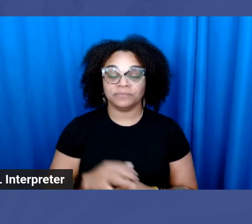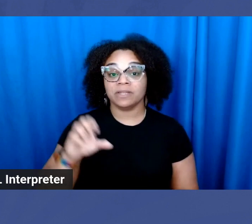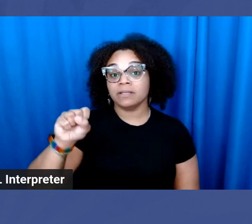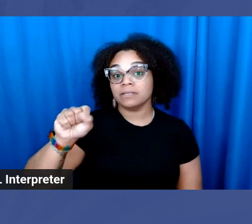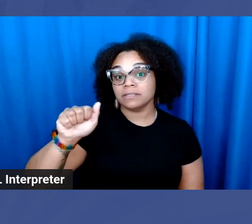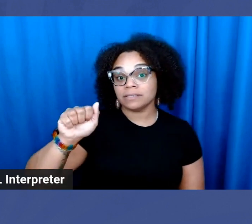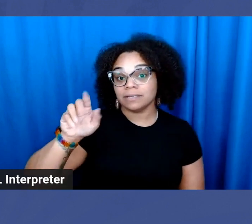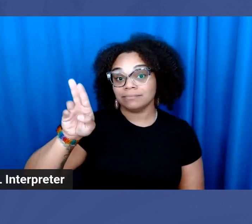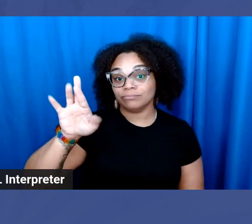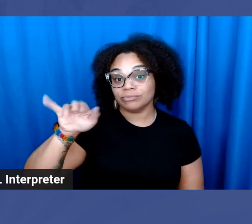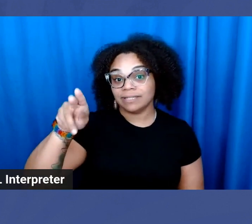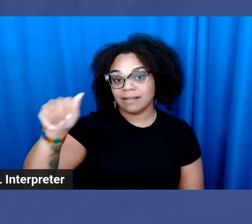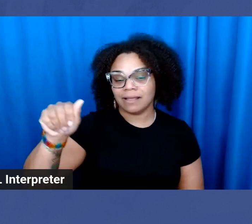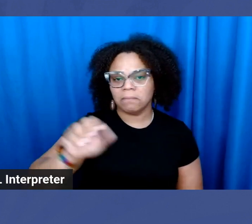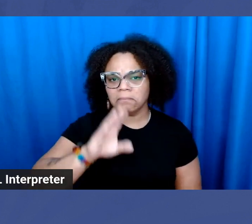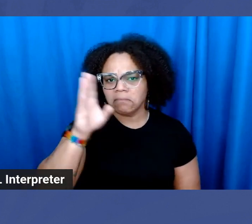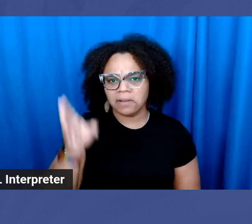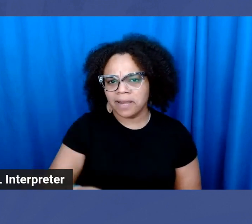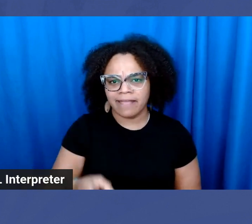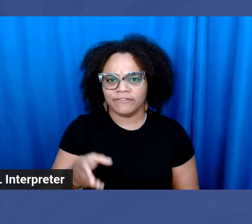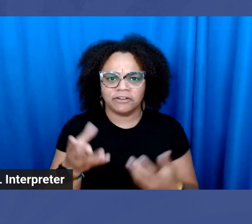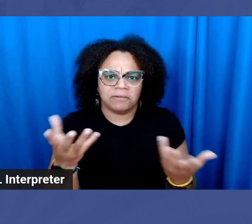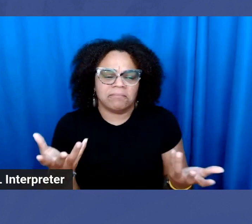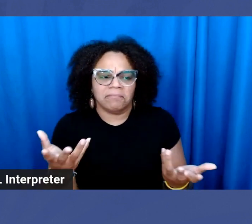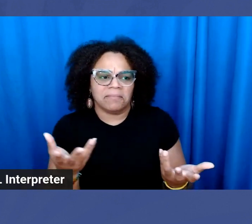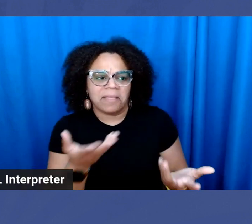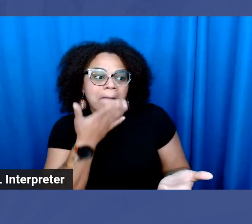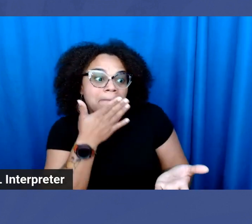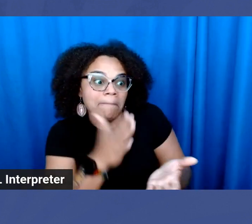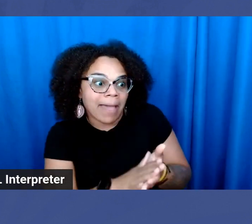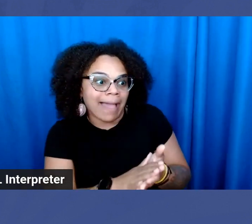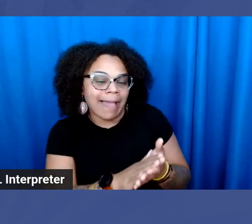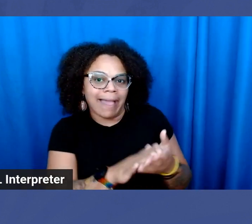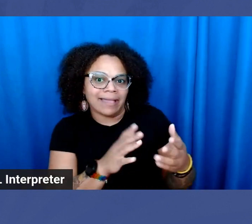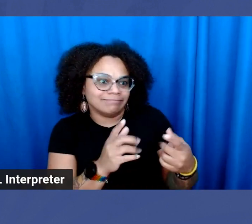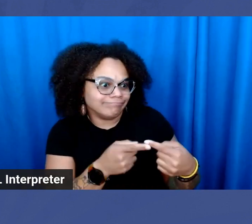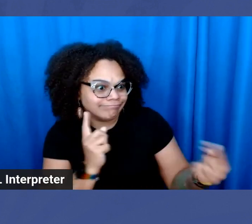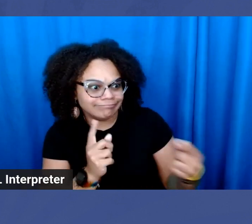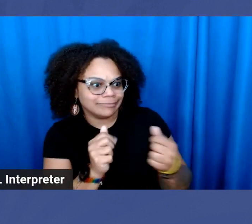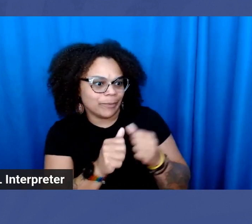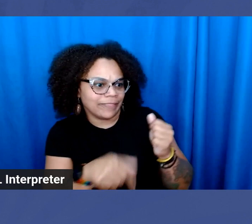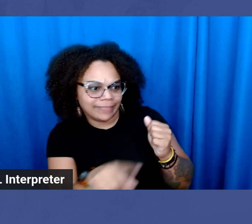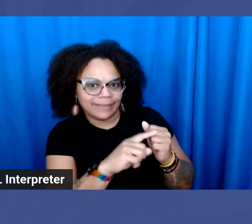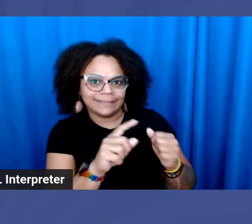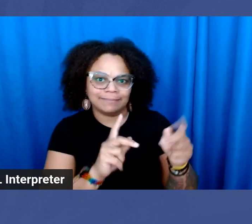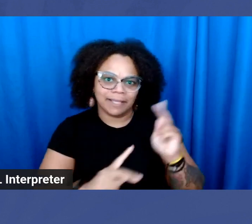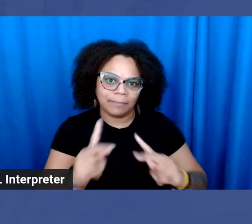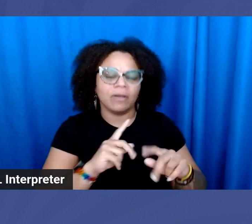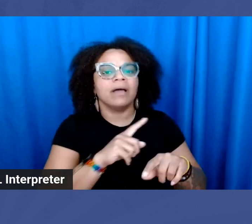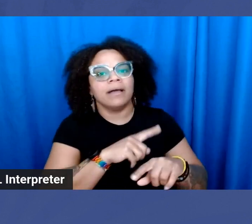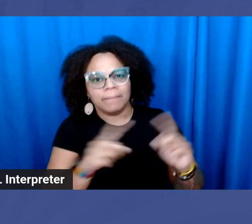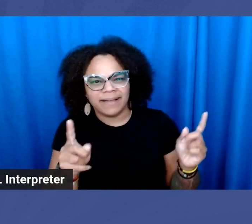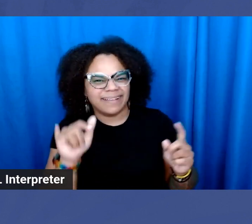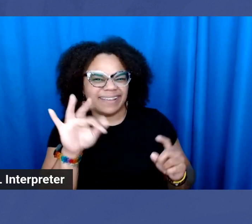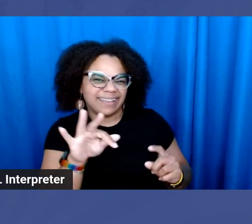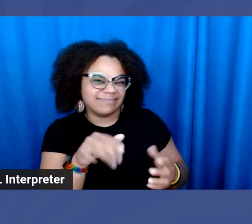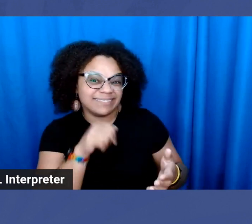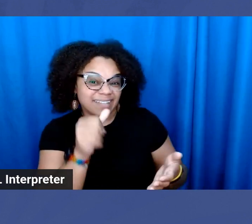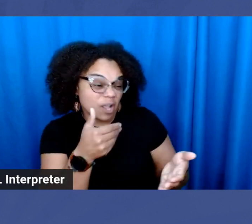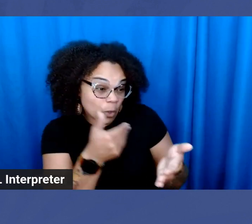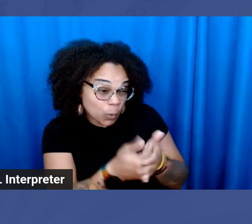was never on bad terms with anyone at the dungeon, but she tried to keep her distance from the women with whom she wasn't close